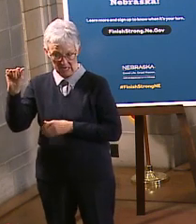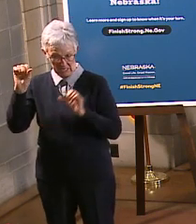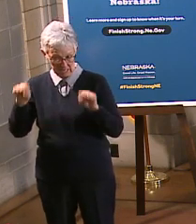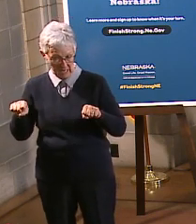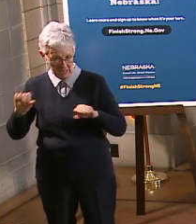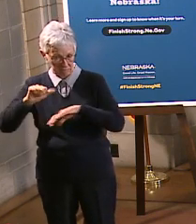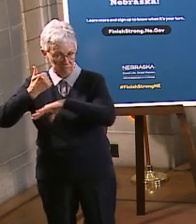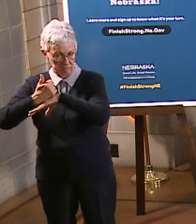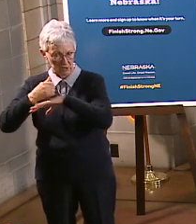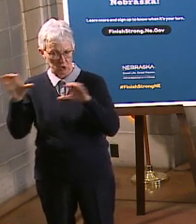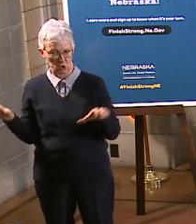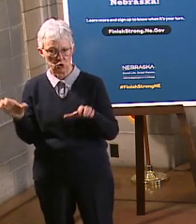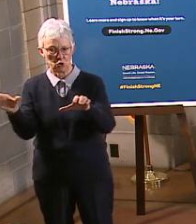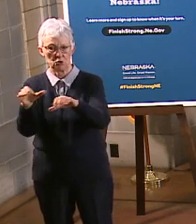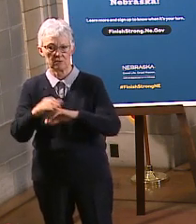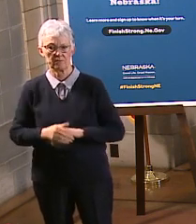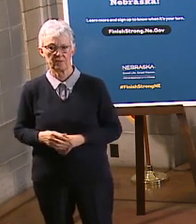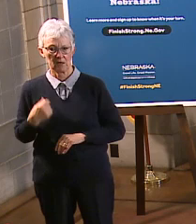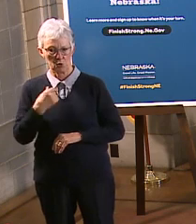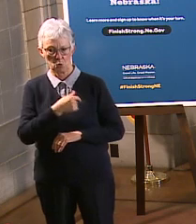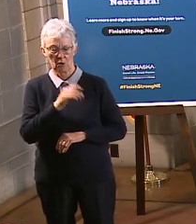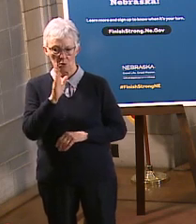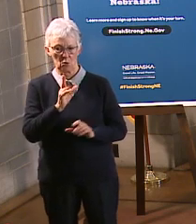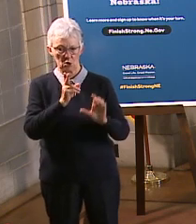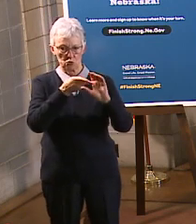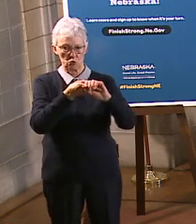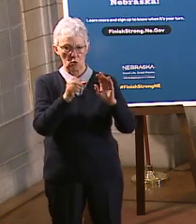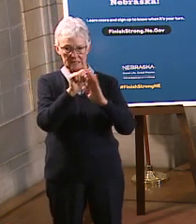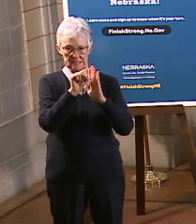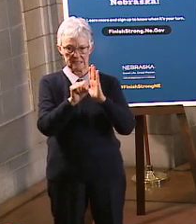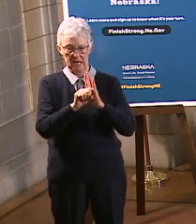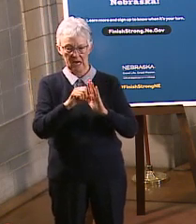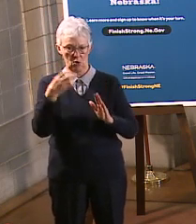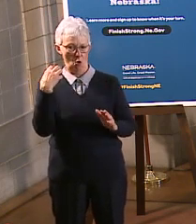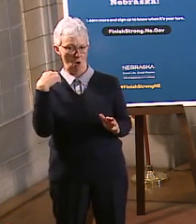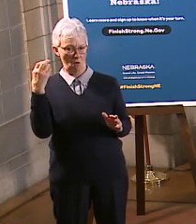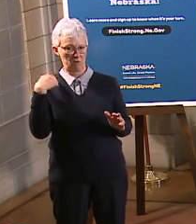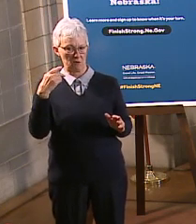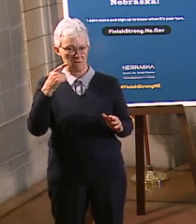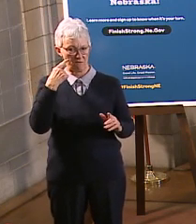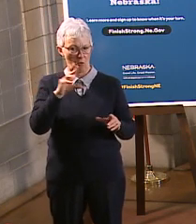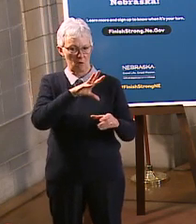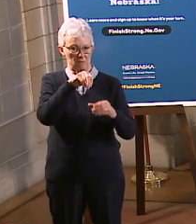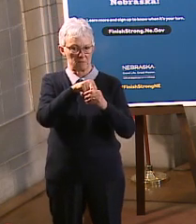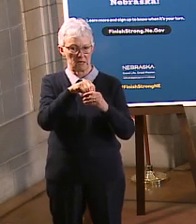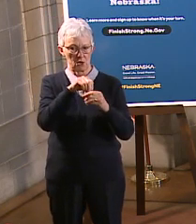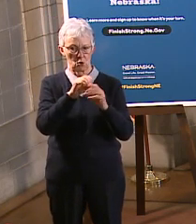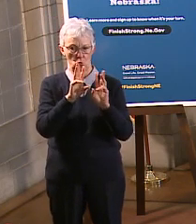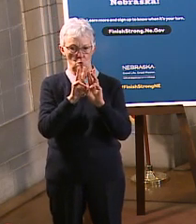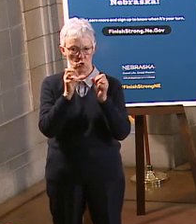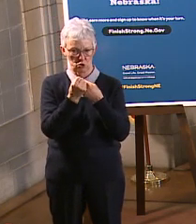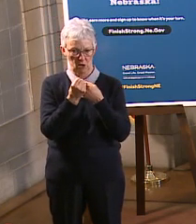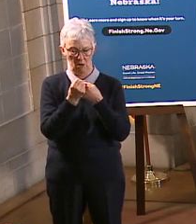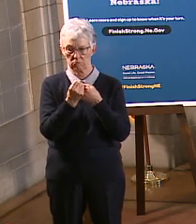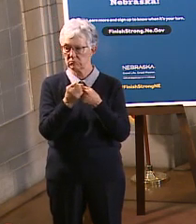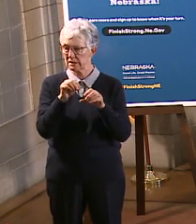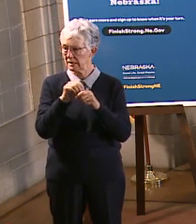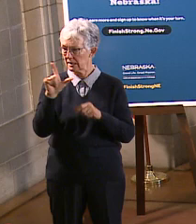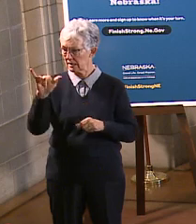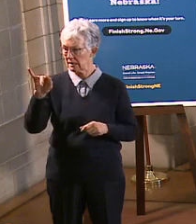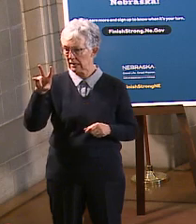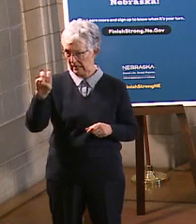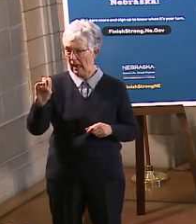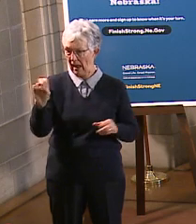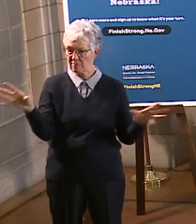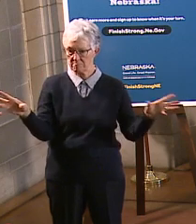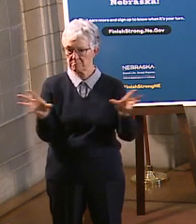be virtually joining the Nebraska FFA state officers to participate in workshops and live sessions that enhance their